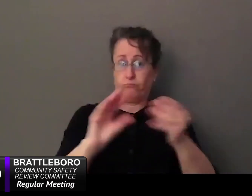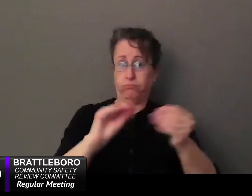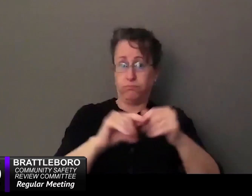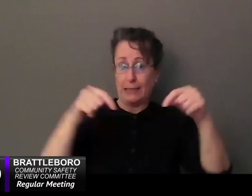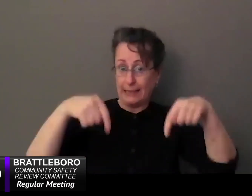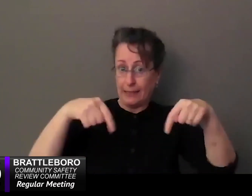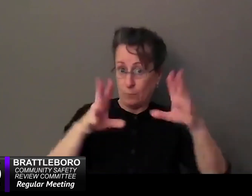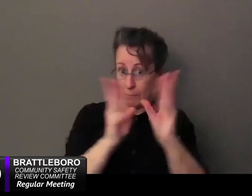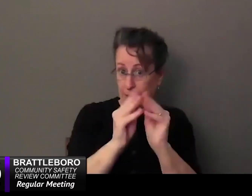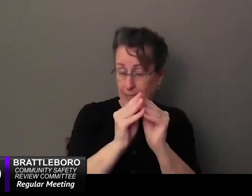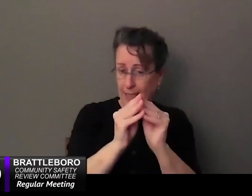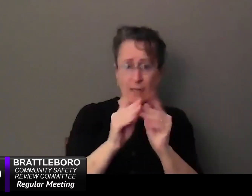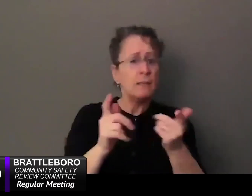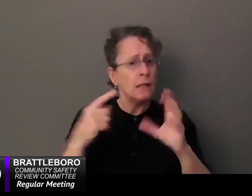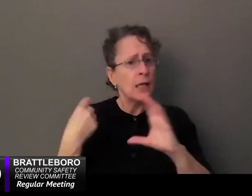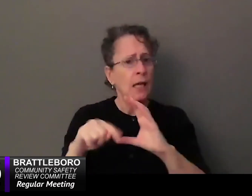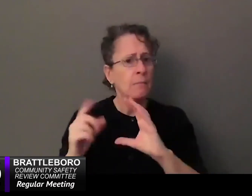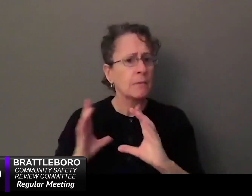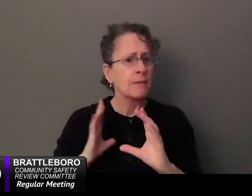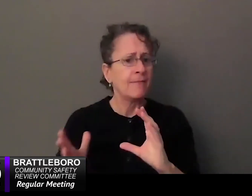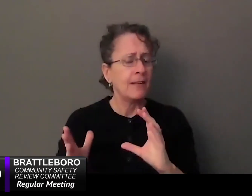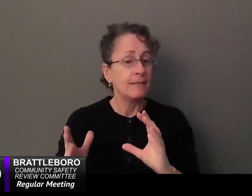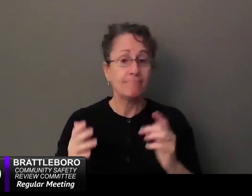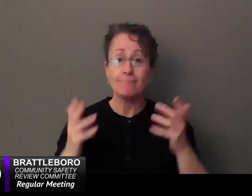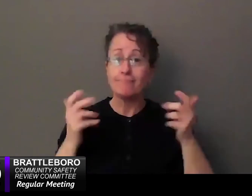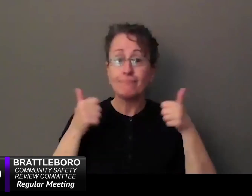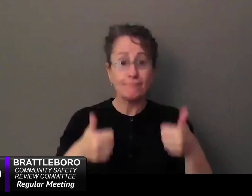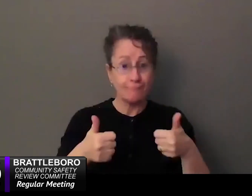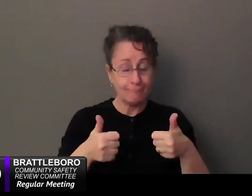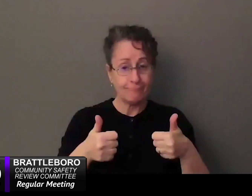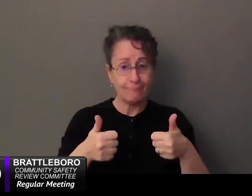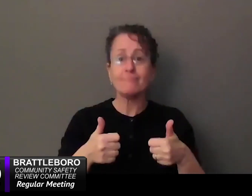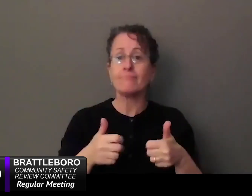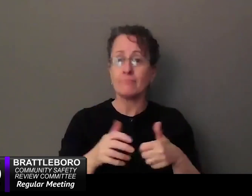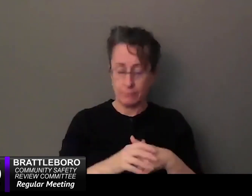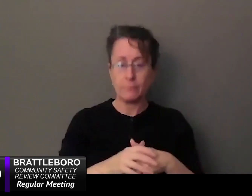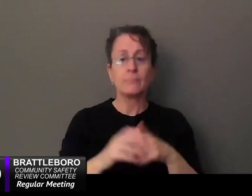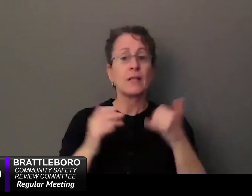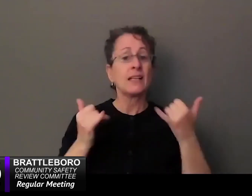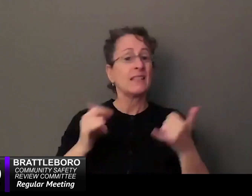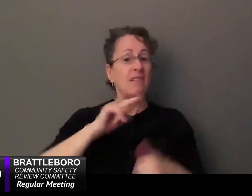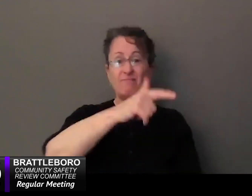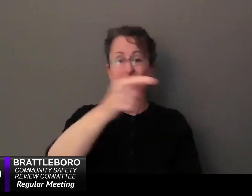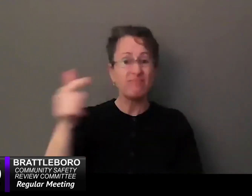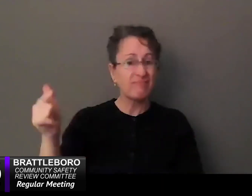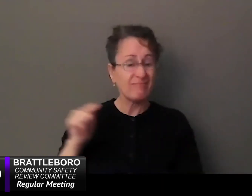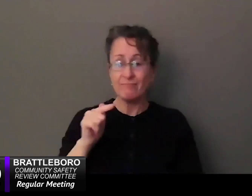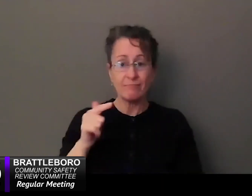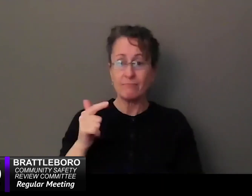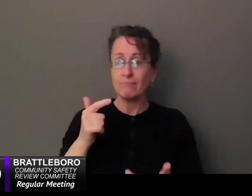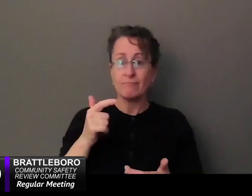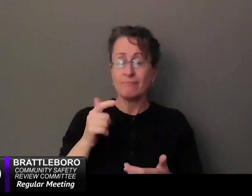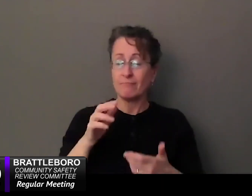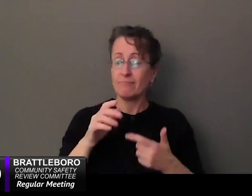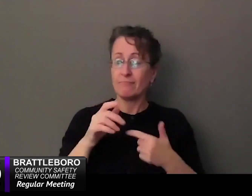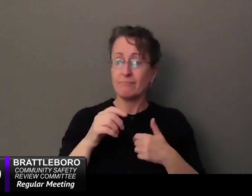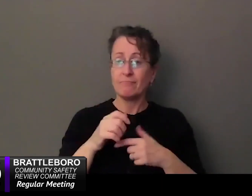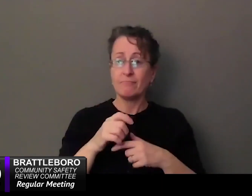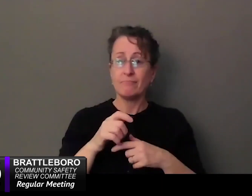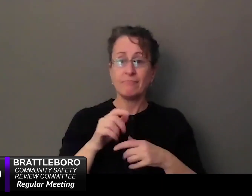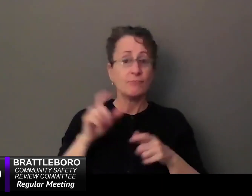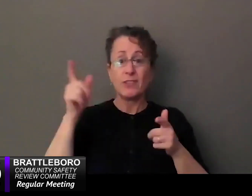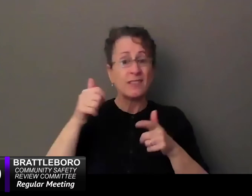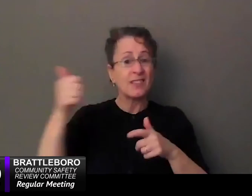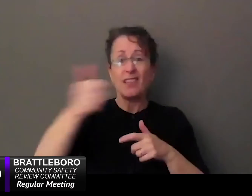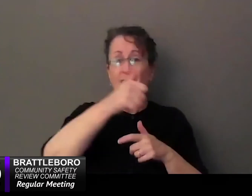I think that's it. I check. And committee members are welcome to unmute yourselves and popcorn style introduce.